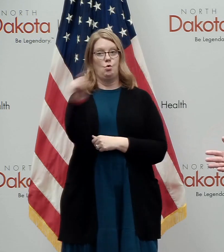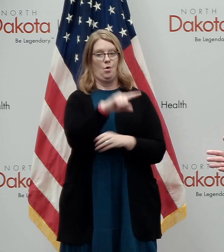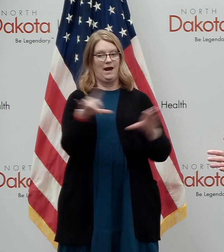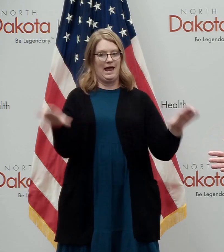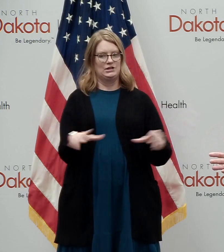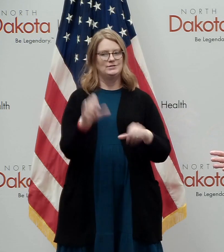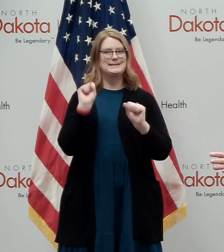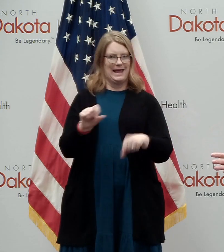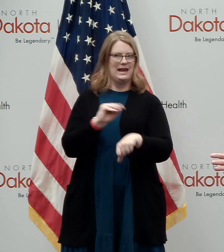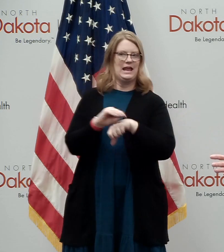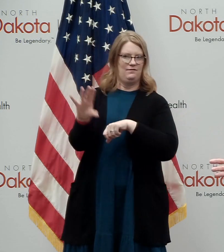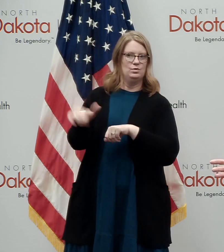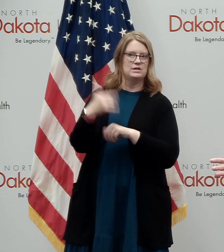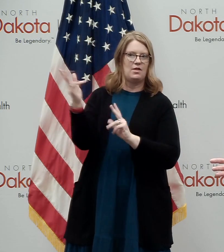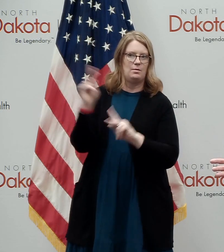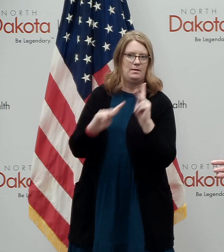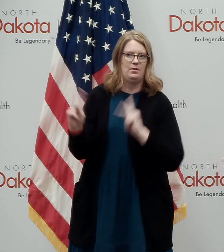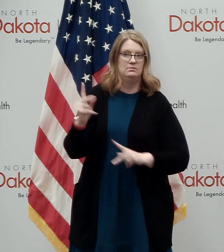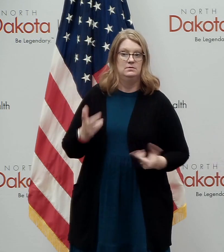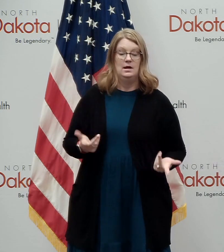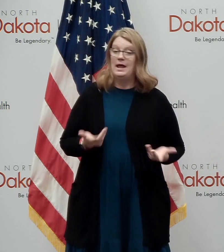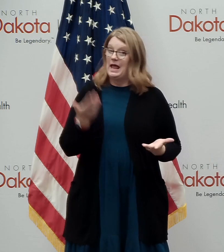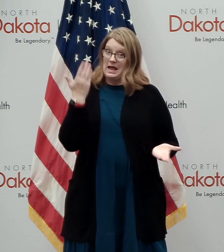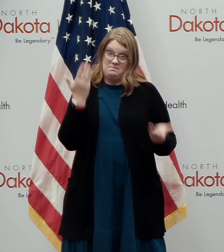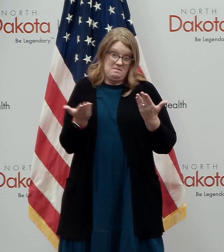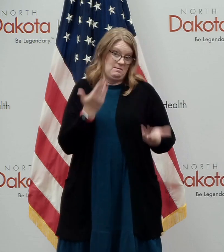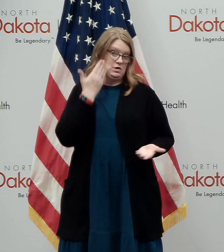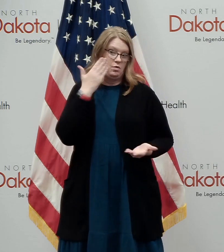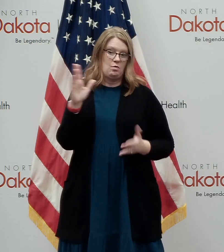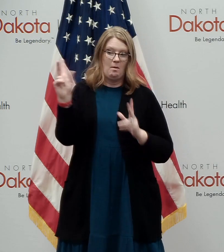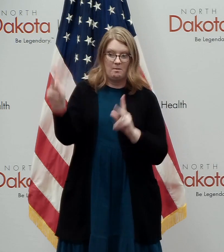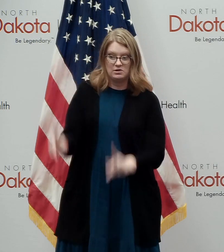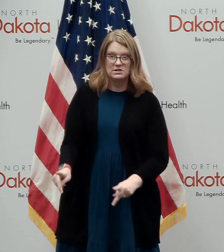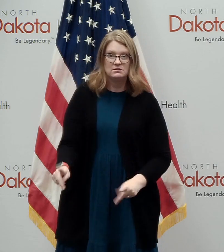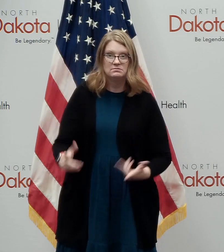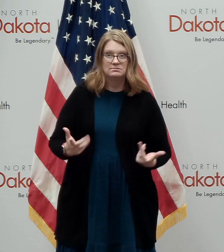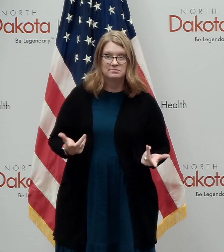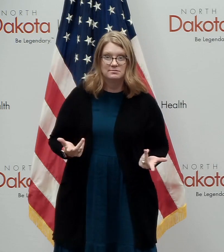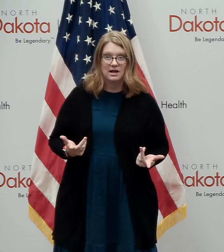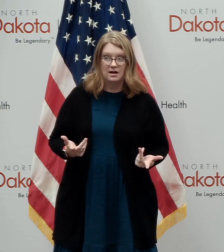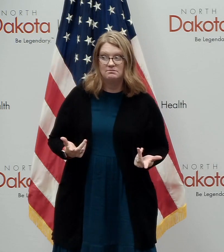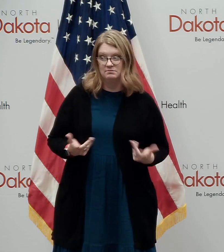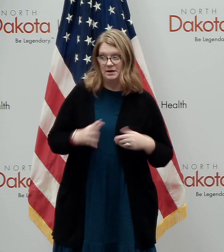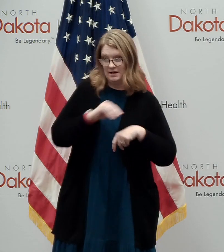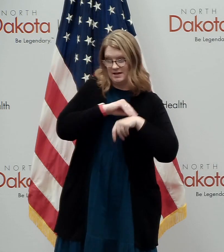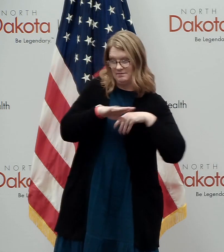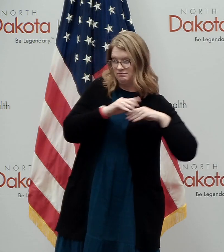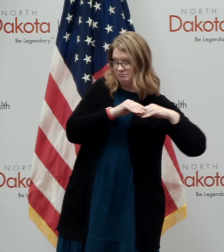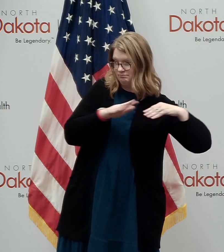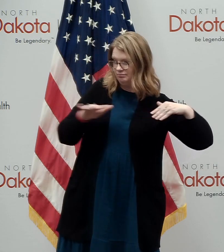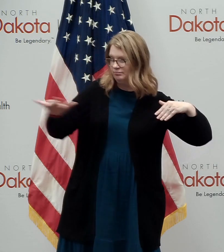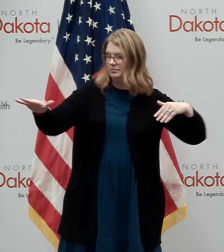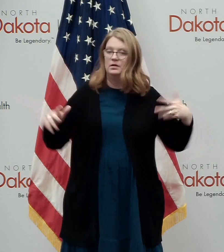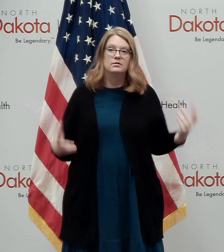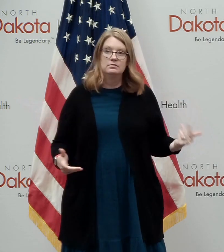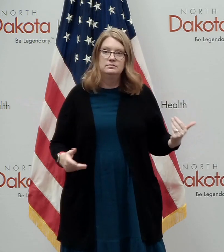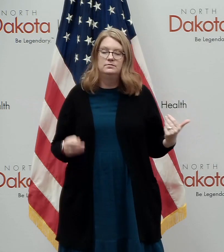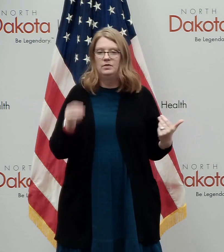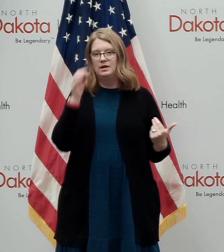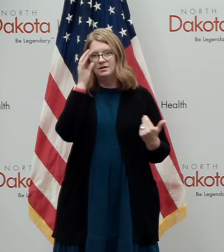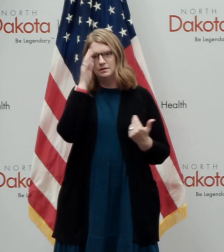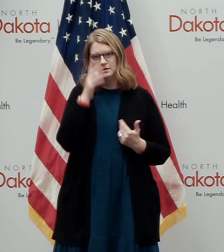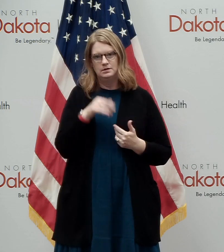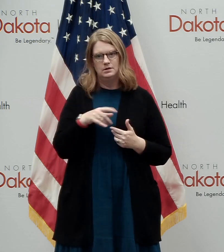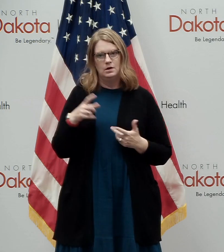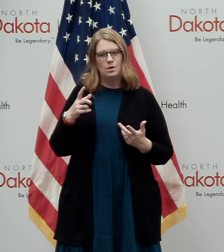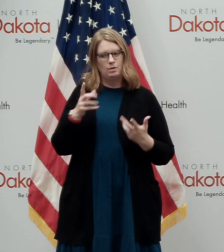profound effects on others they may not even know. And that's the communications challenge we're dealing with here. So again, but we are matching